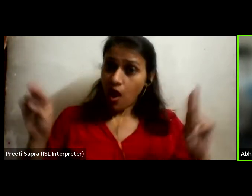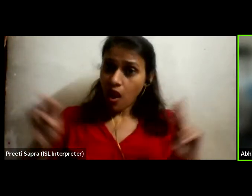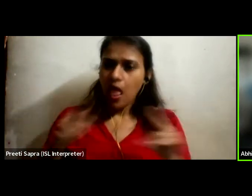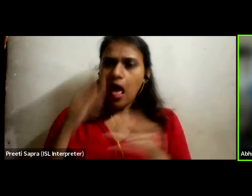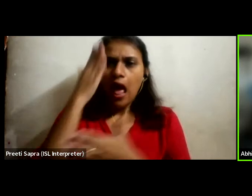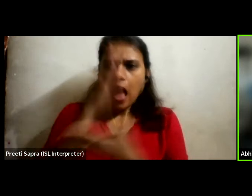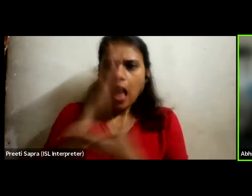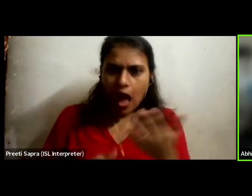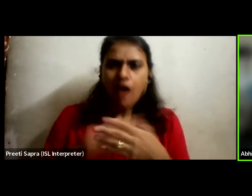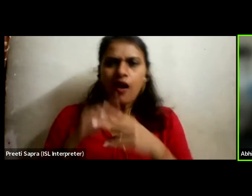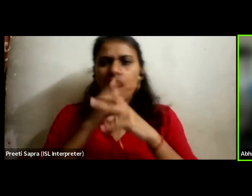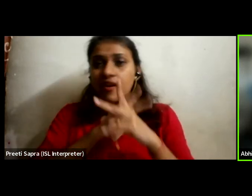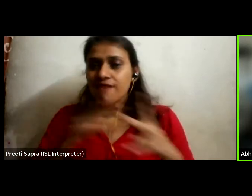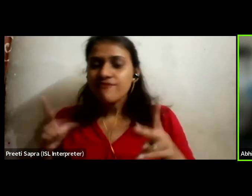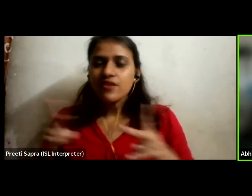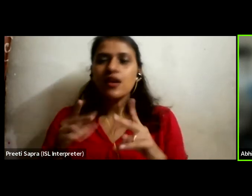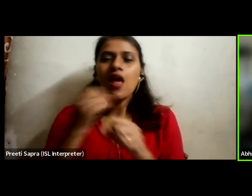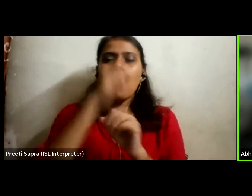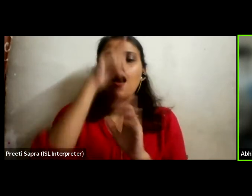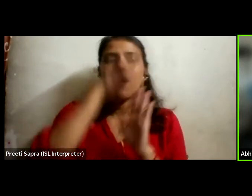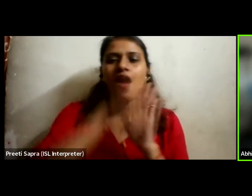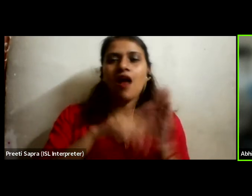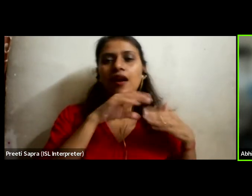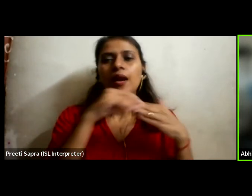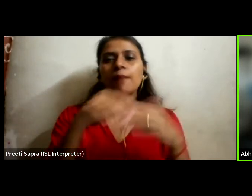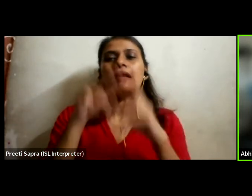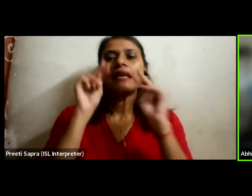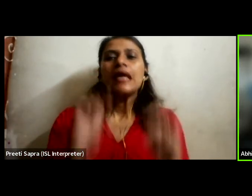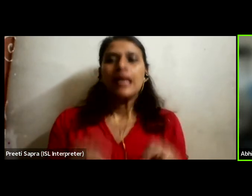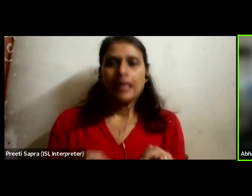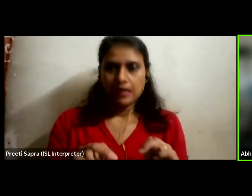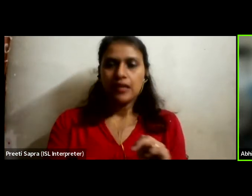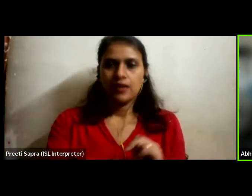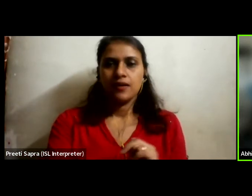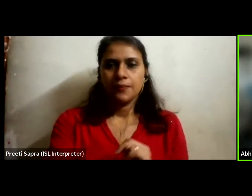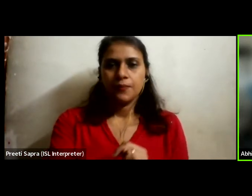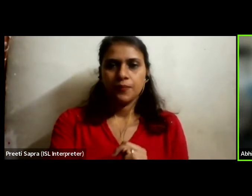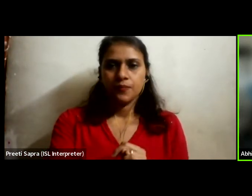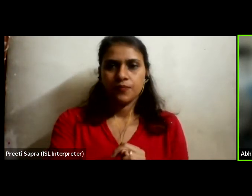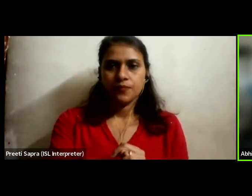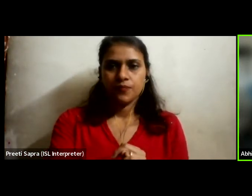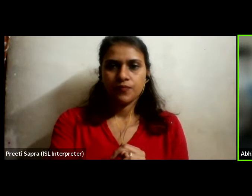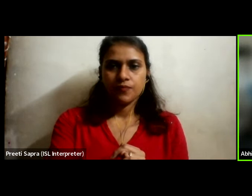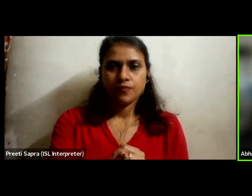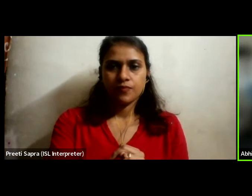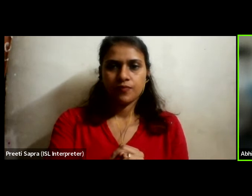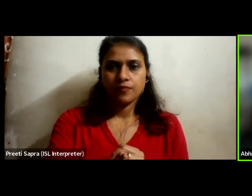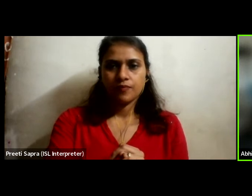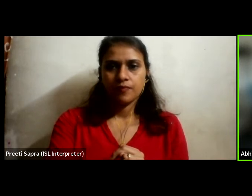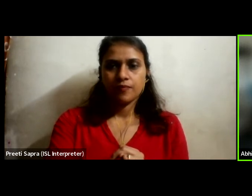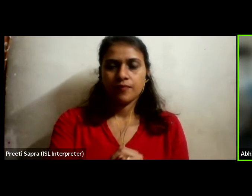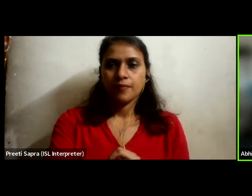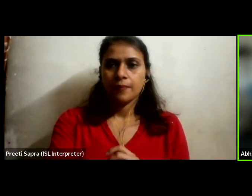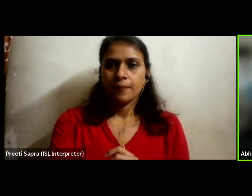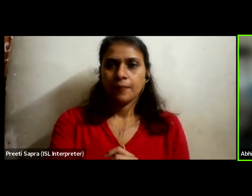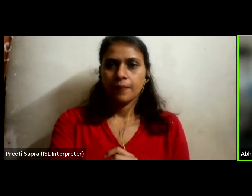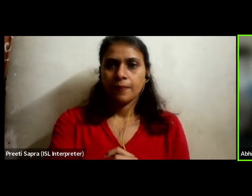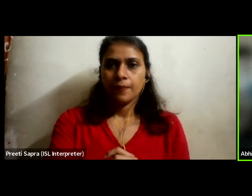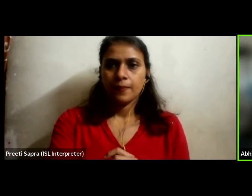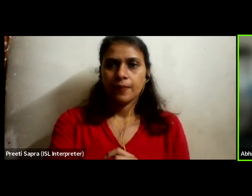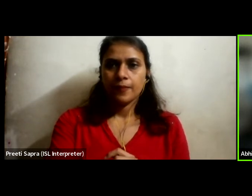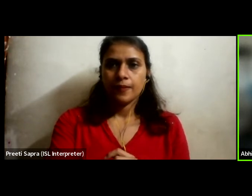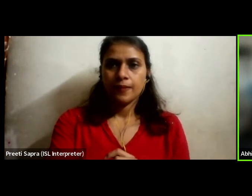is provided to industry as well in terms of applying some of these ideas in practice. And I